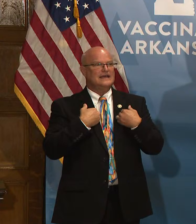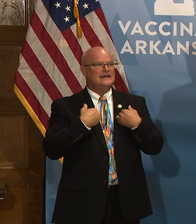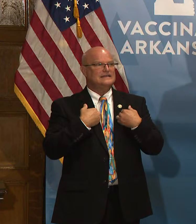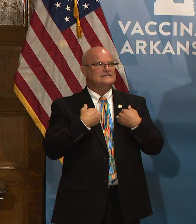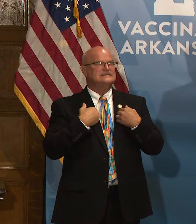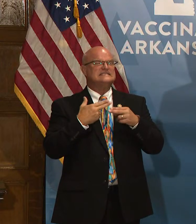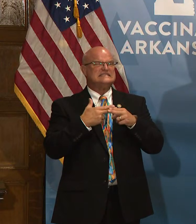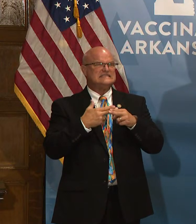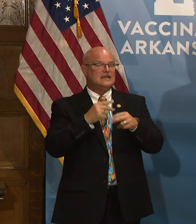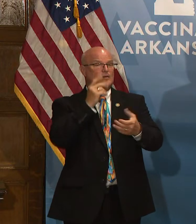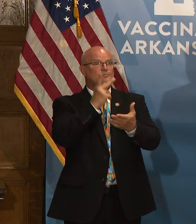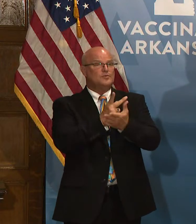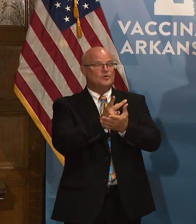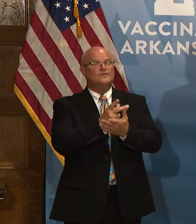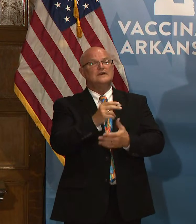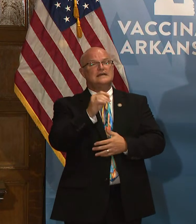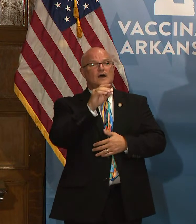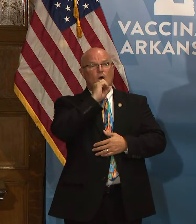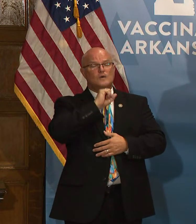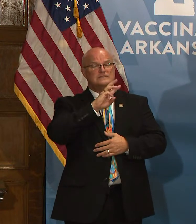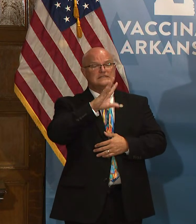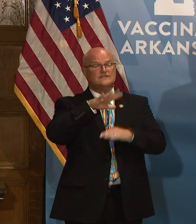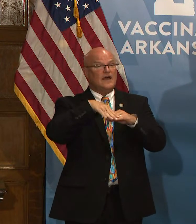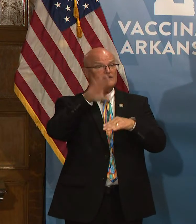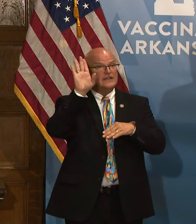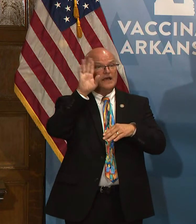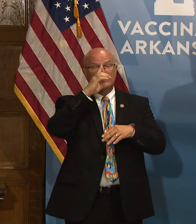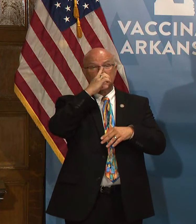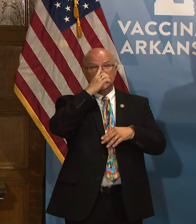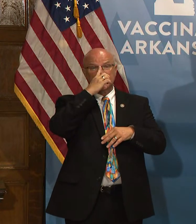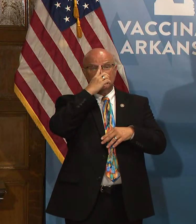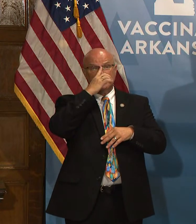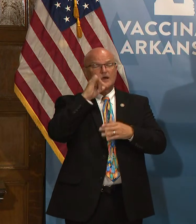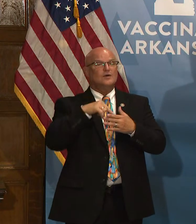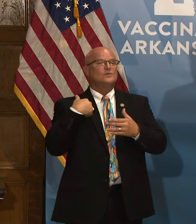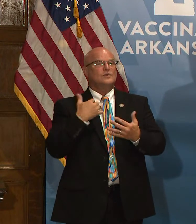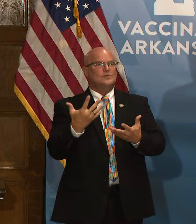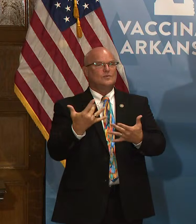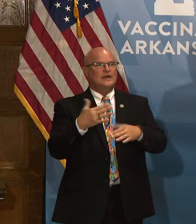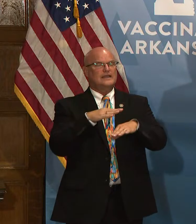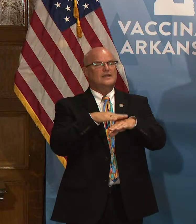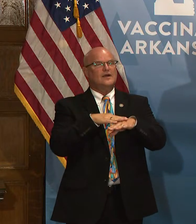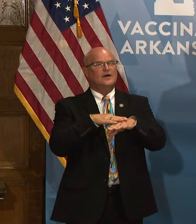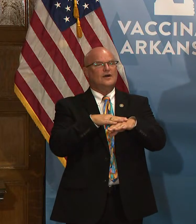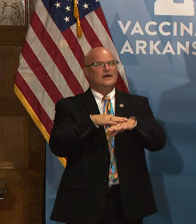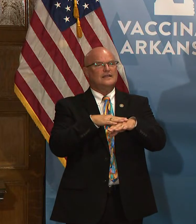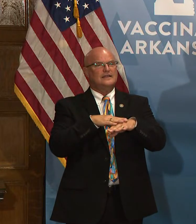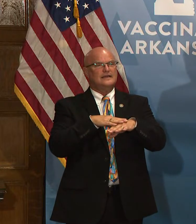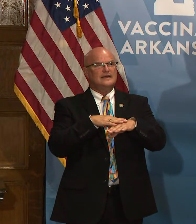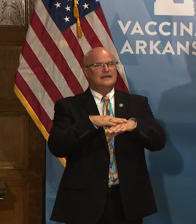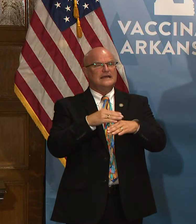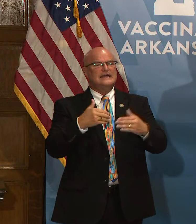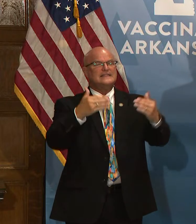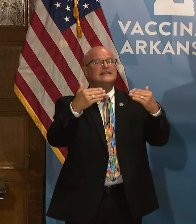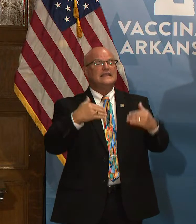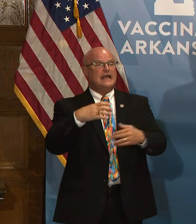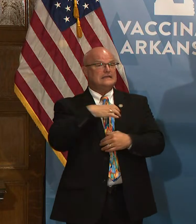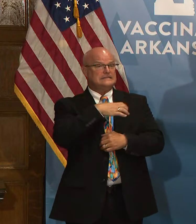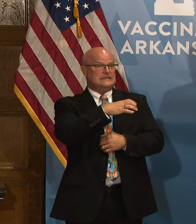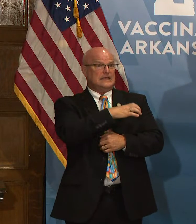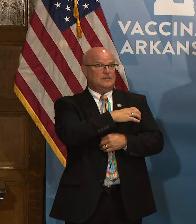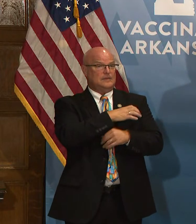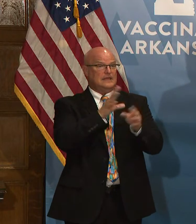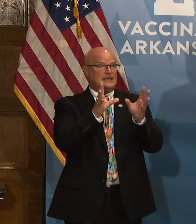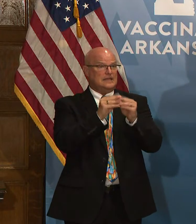tentatively approved for those 65 and above, that we're waiting on the next committee